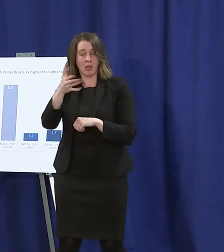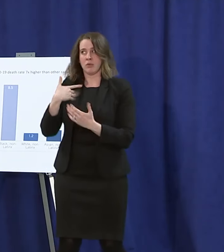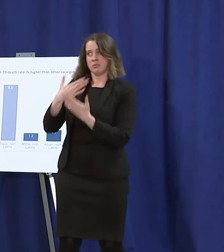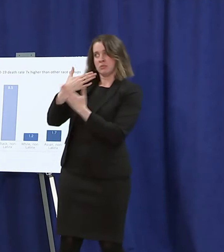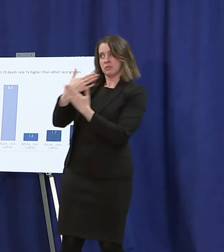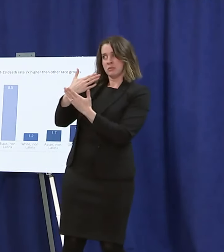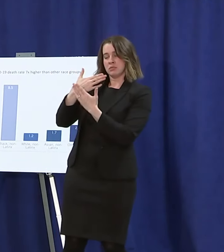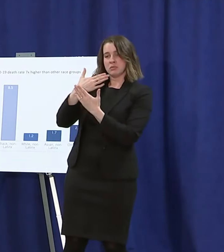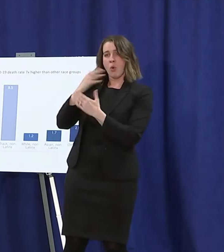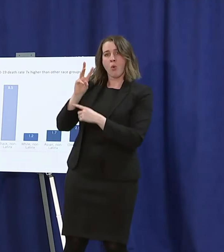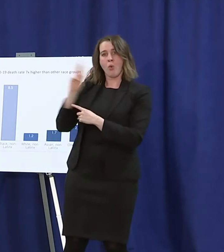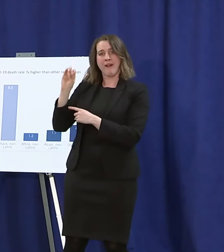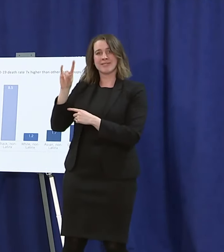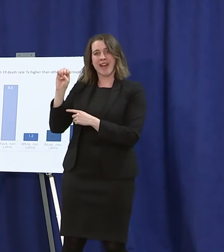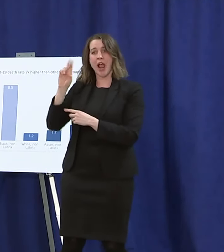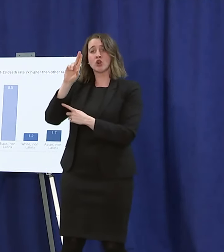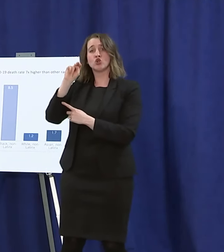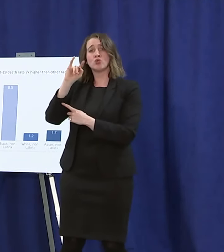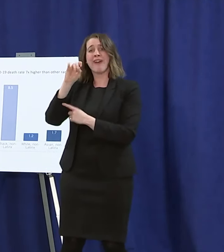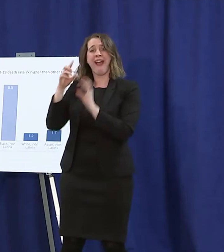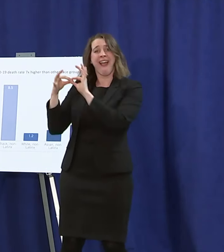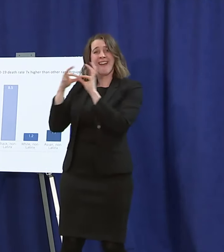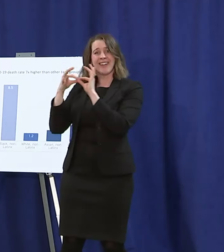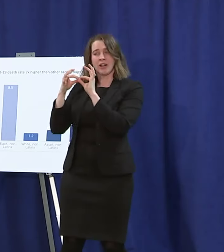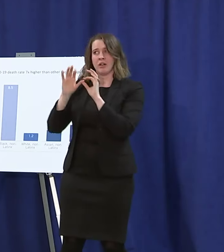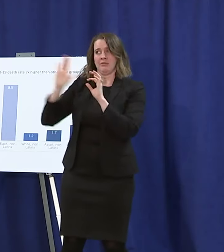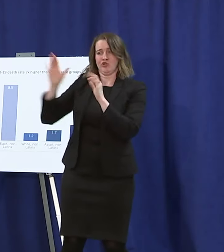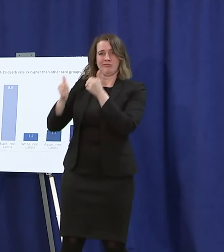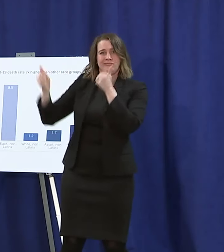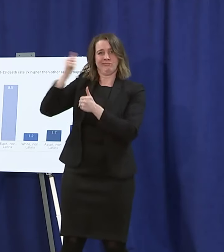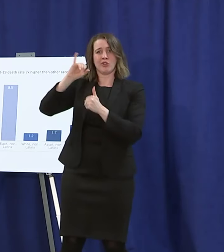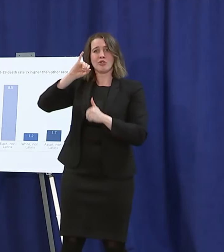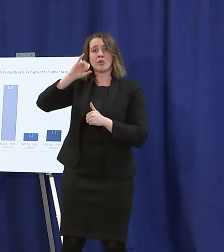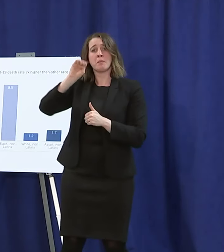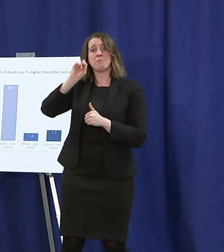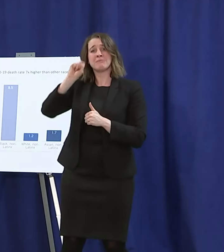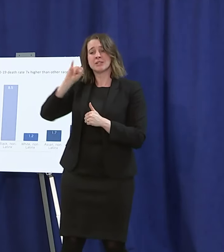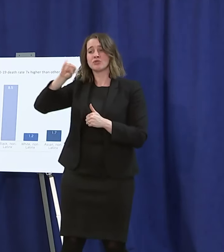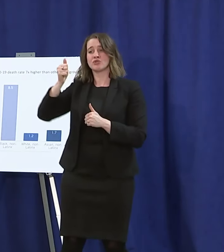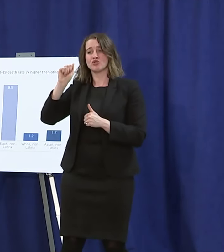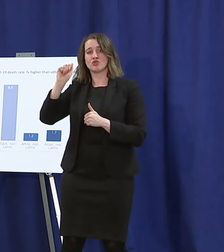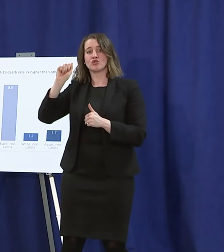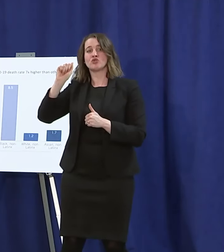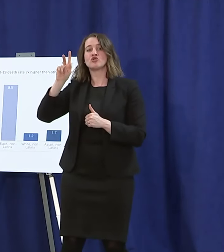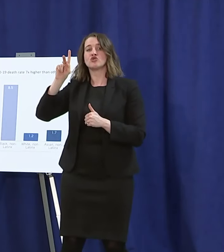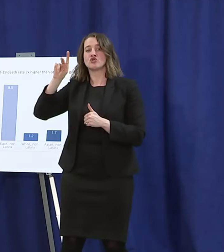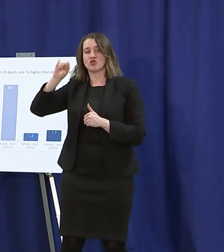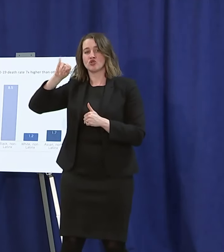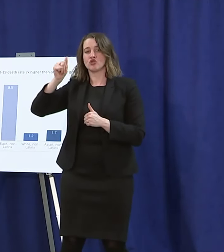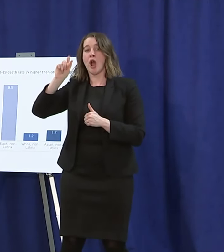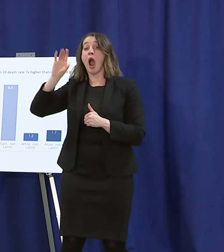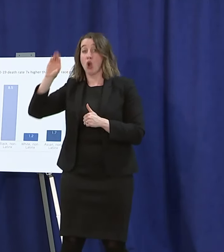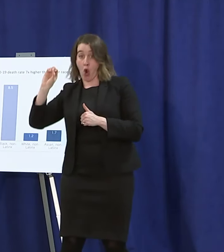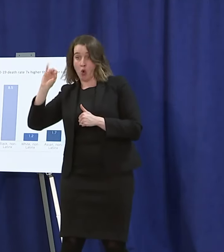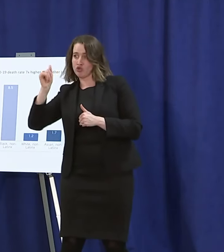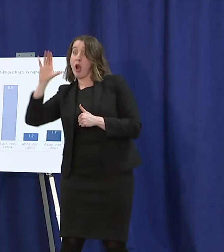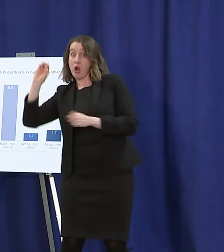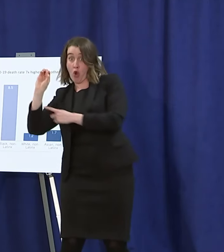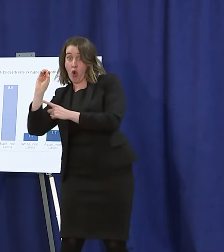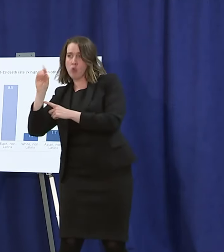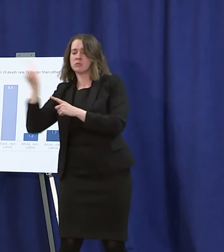Westside United and their executive director, Aisha Jacko, for stepping up in this Herculean way for our